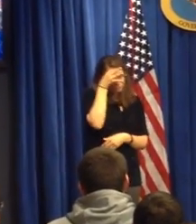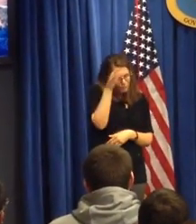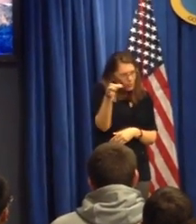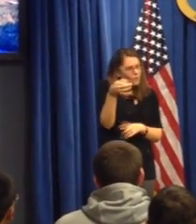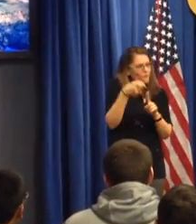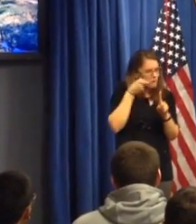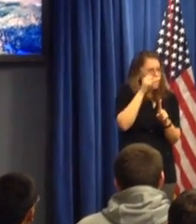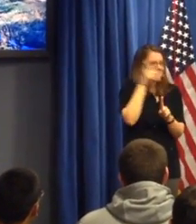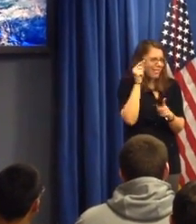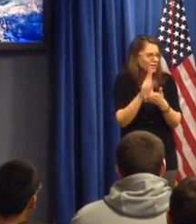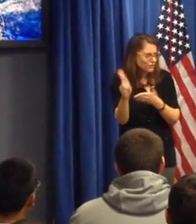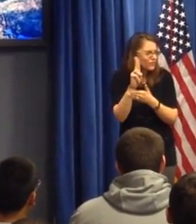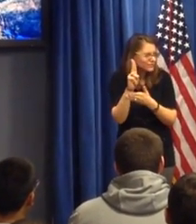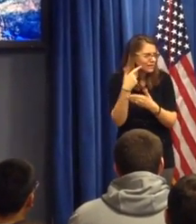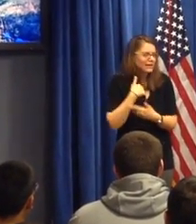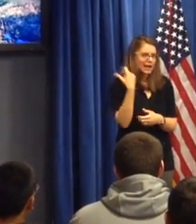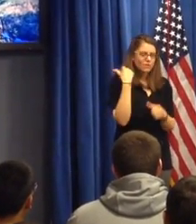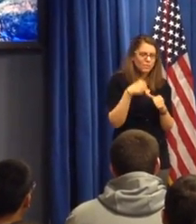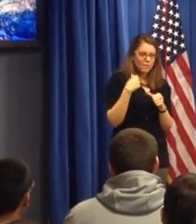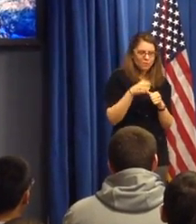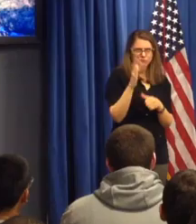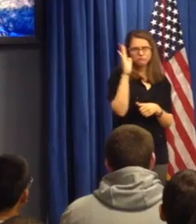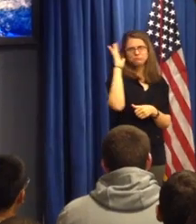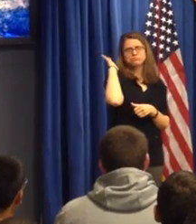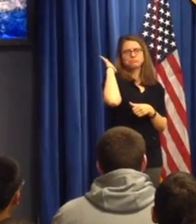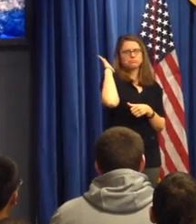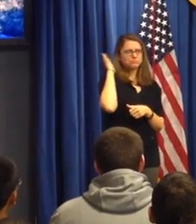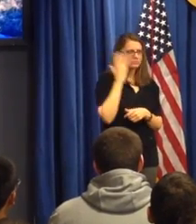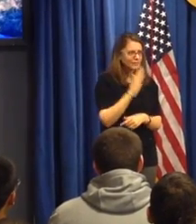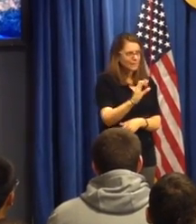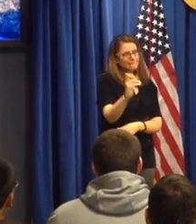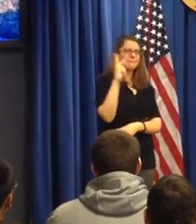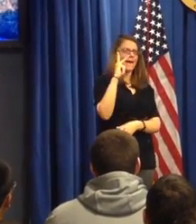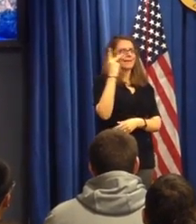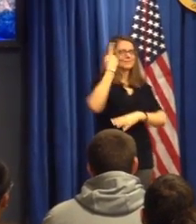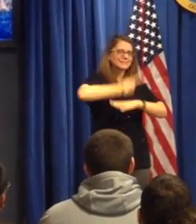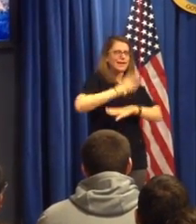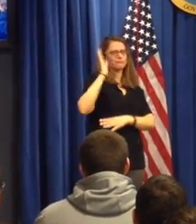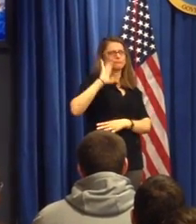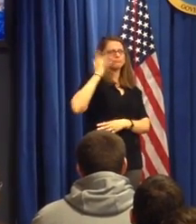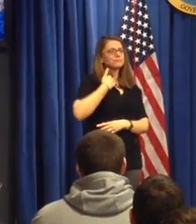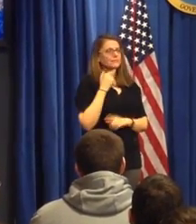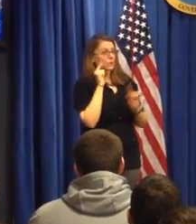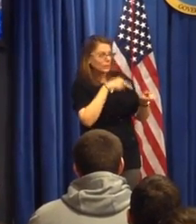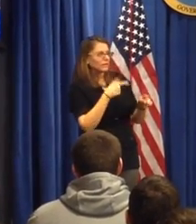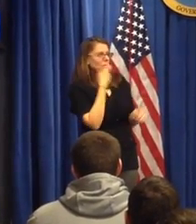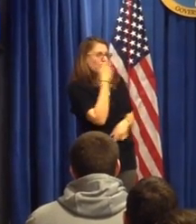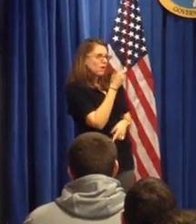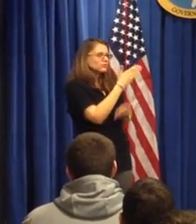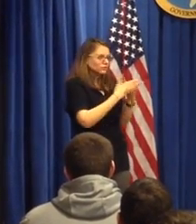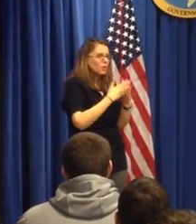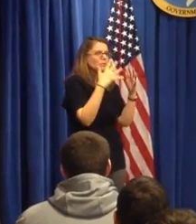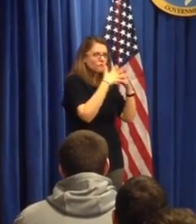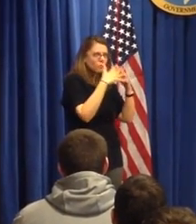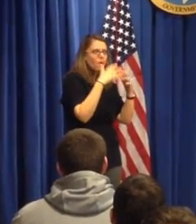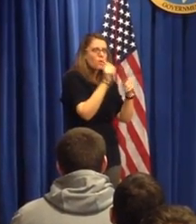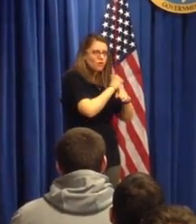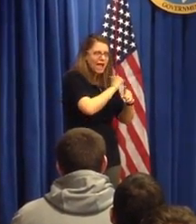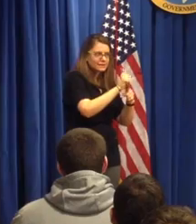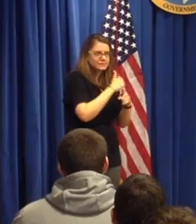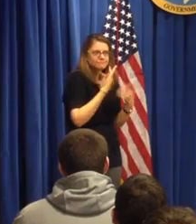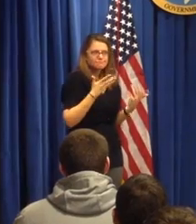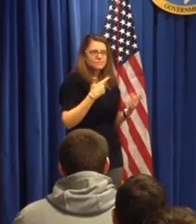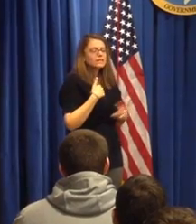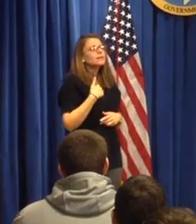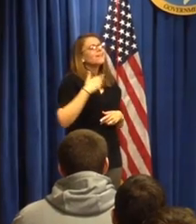Gallaudet. And I remember Gallaudet from back in the day. And I remember going and watching some of the football practices. And I haven't